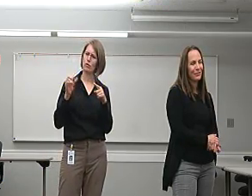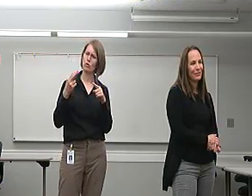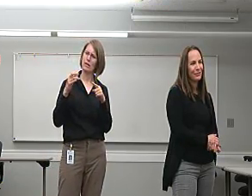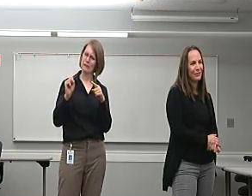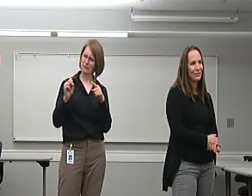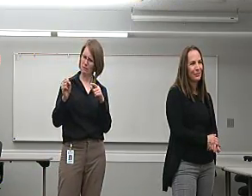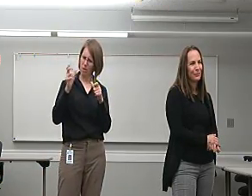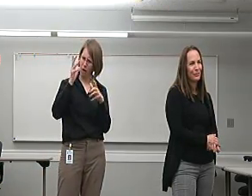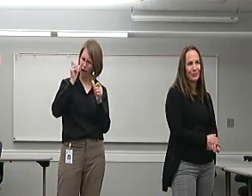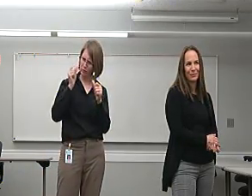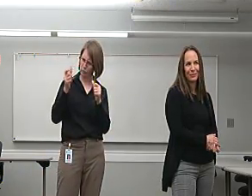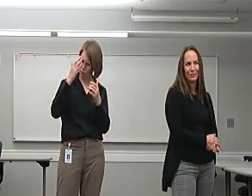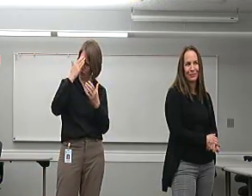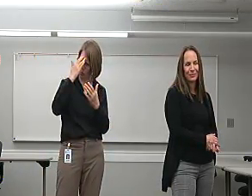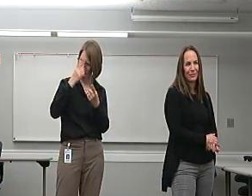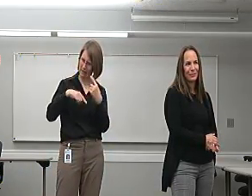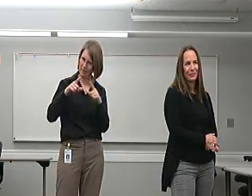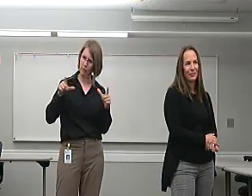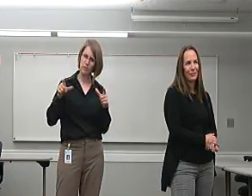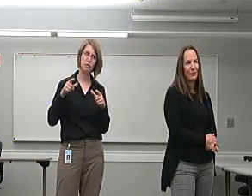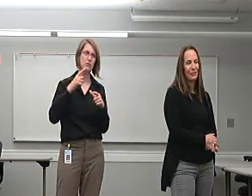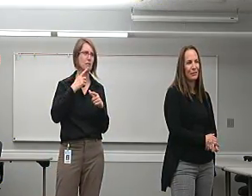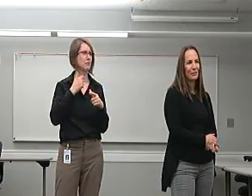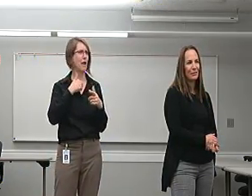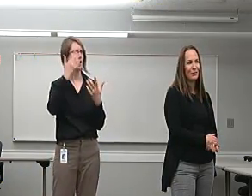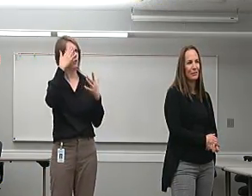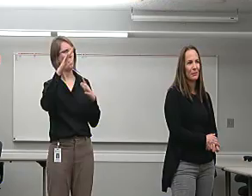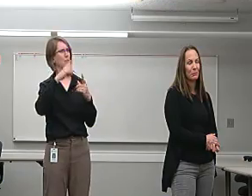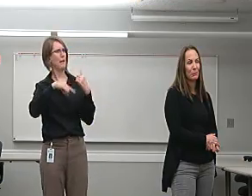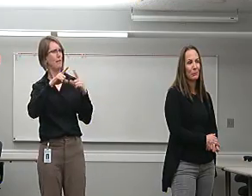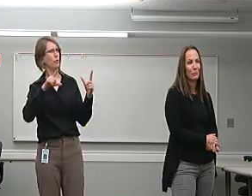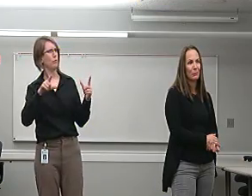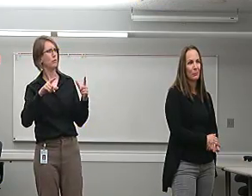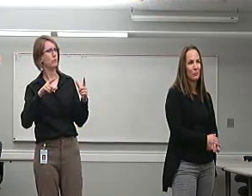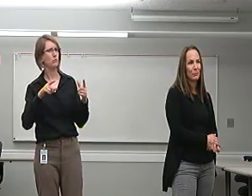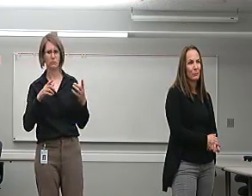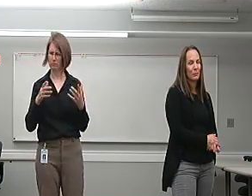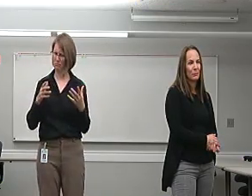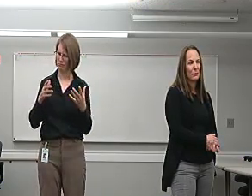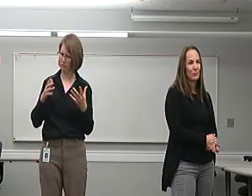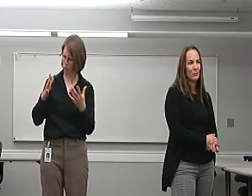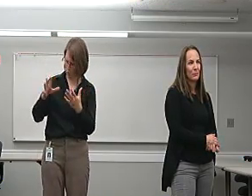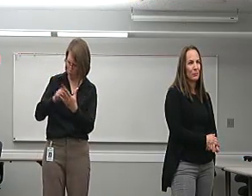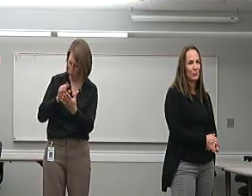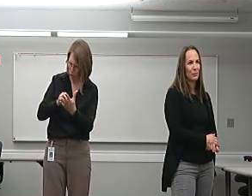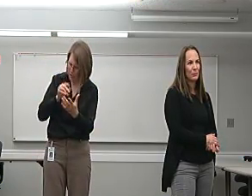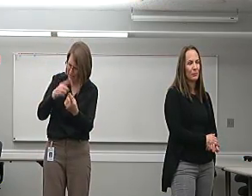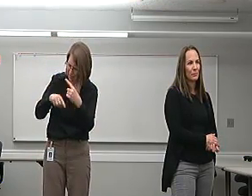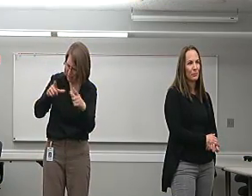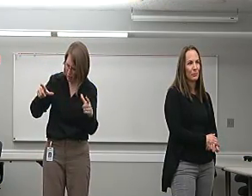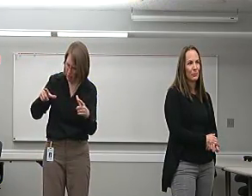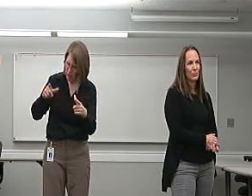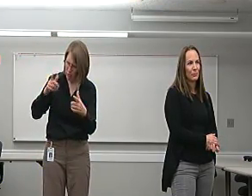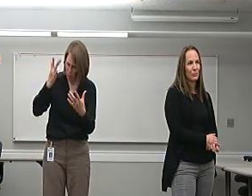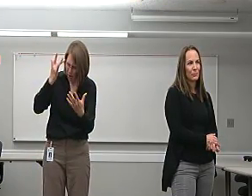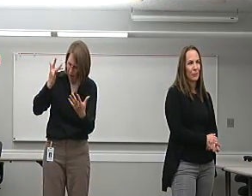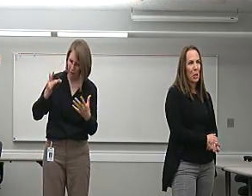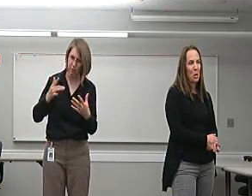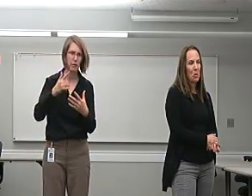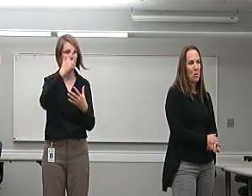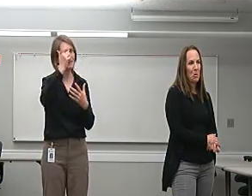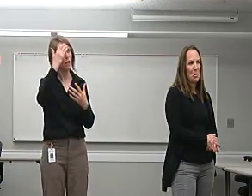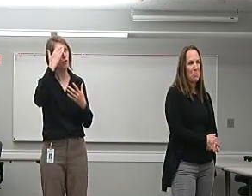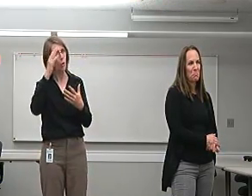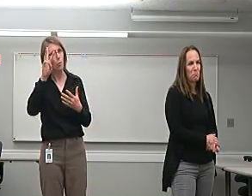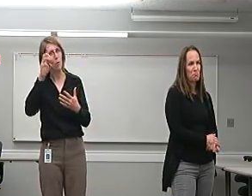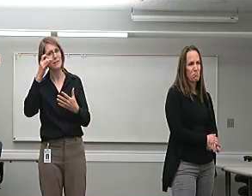sign language. And she's like, I don't know sign language. He's like, well, why'd you learn sign language? And she was like, because I know Weston. And he was like,